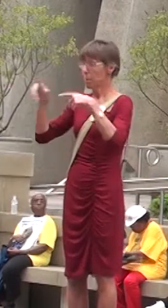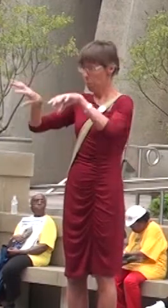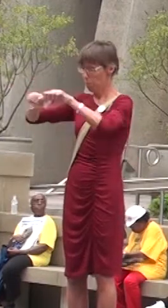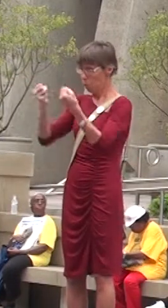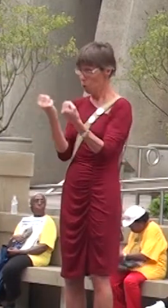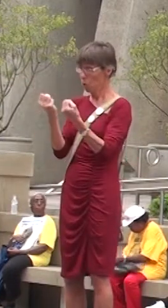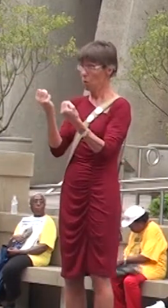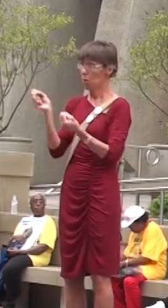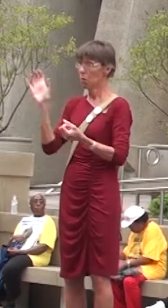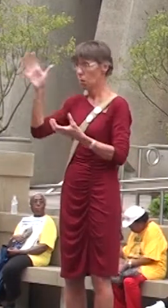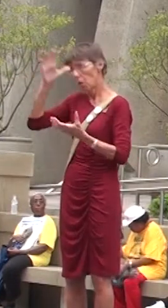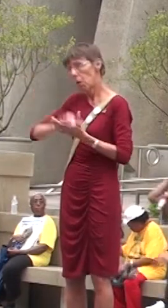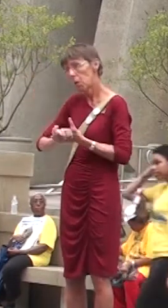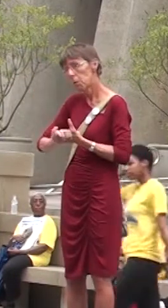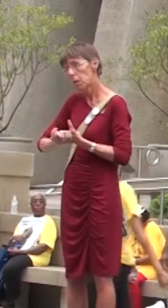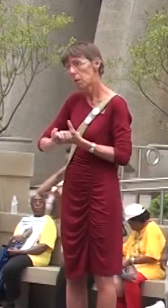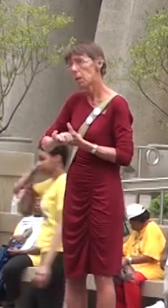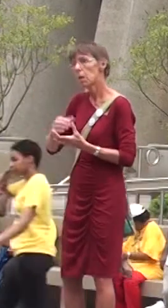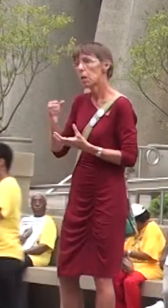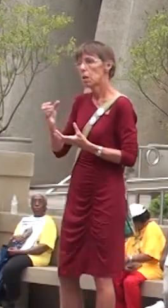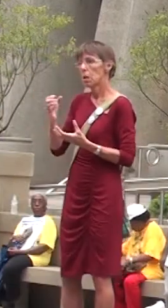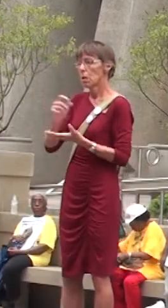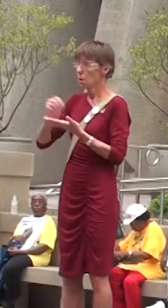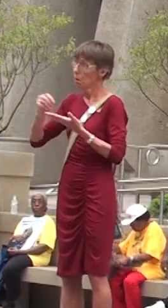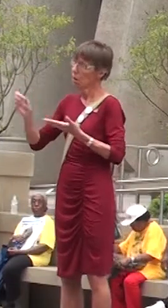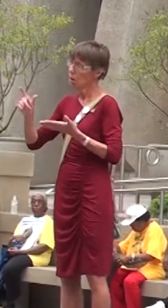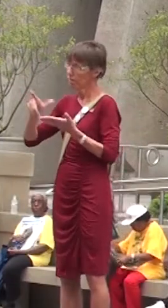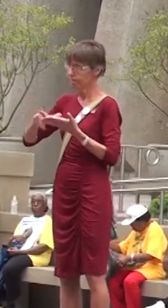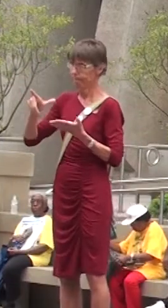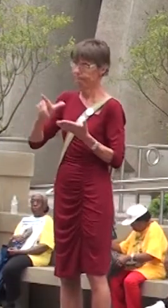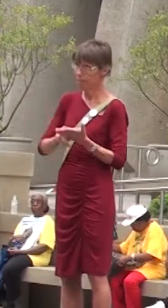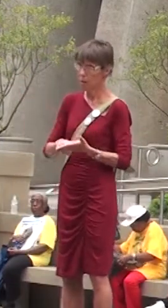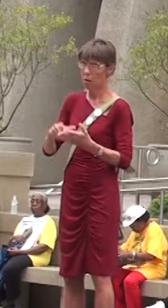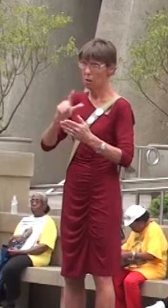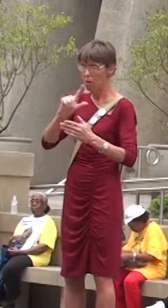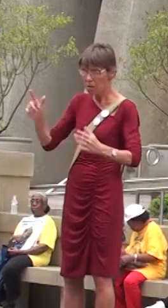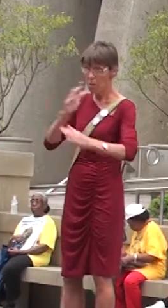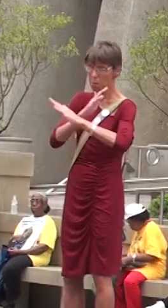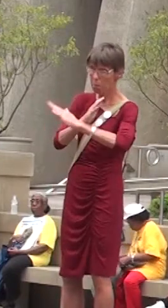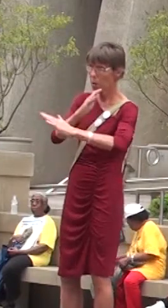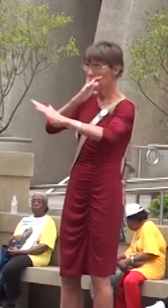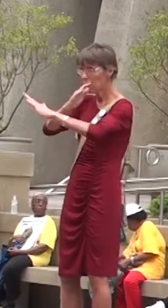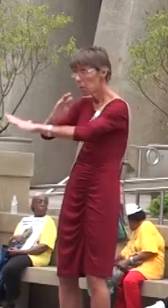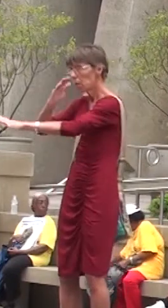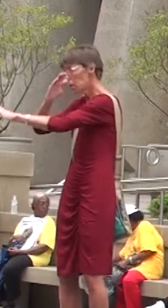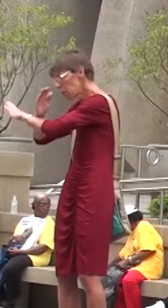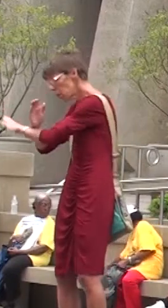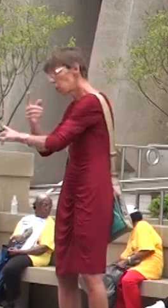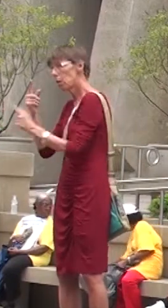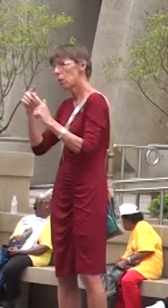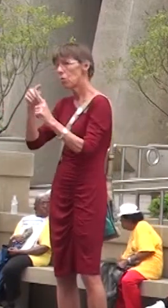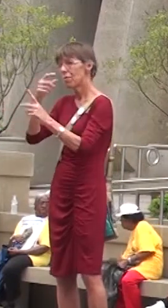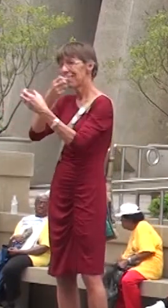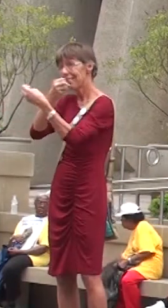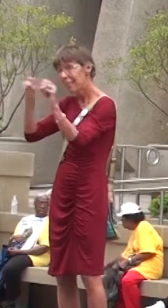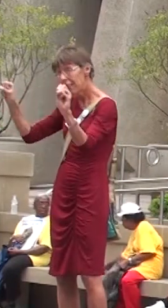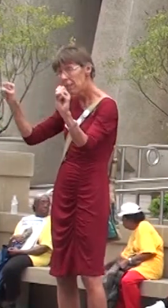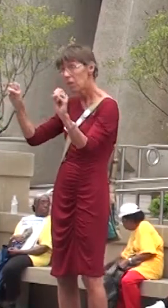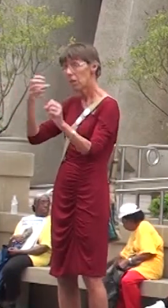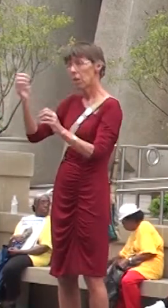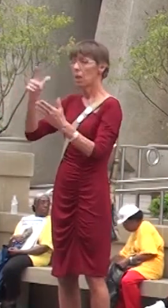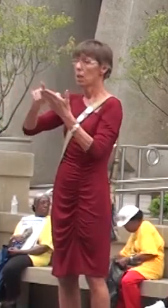North Carolinians by signing into law sweeping restrictions on access to safe and legal abortion.